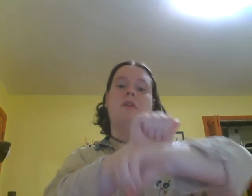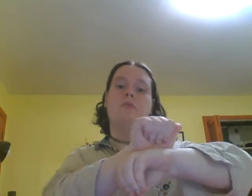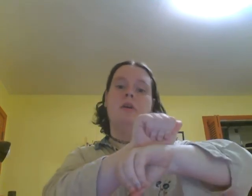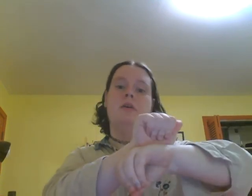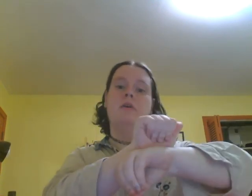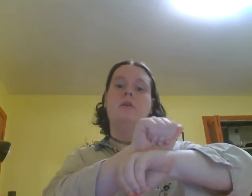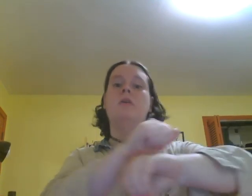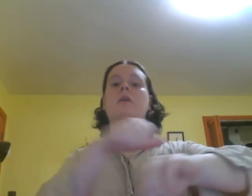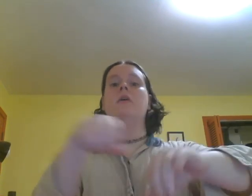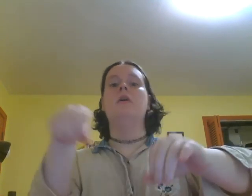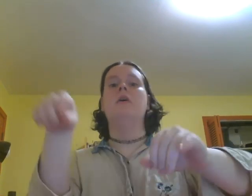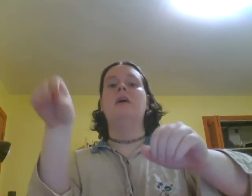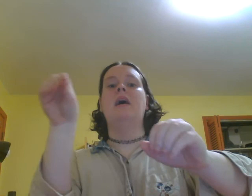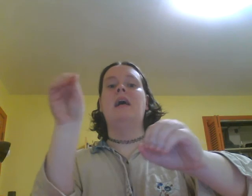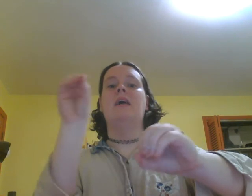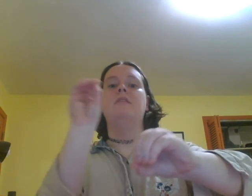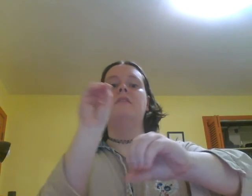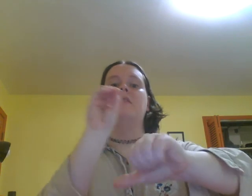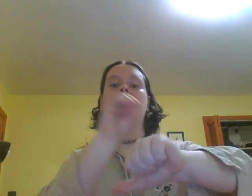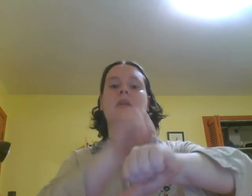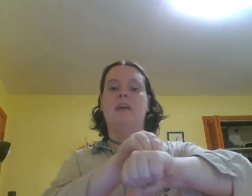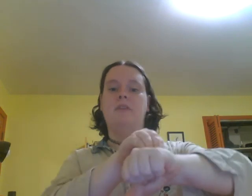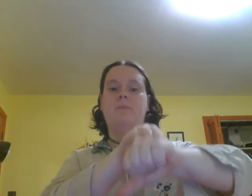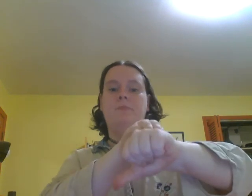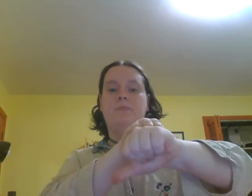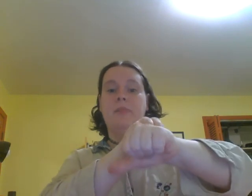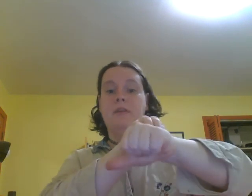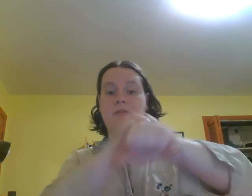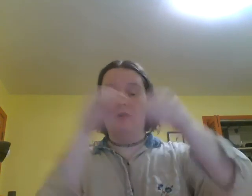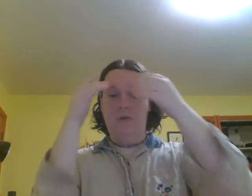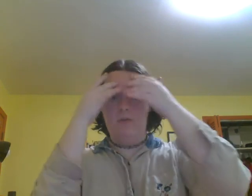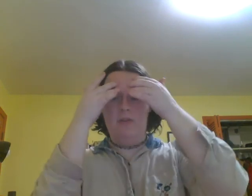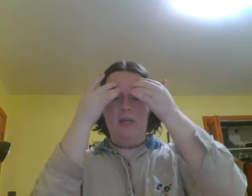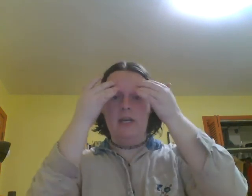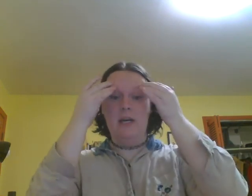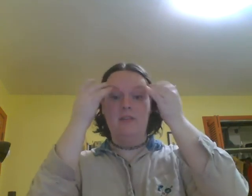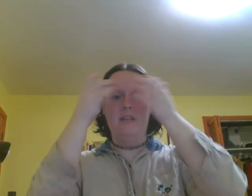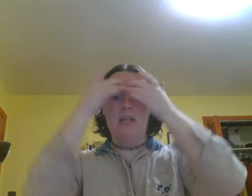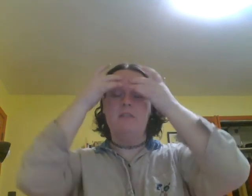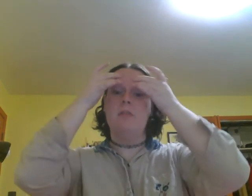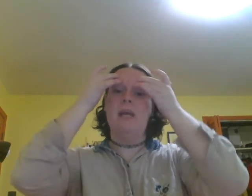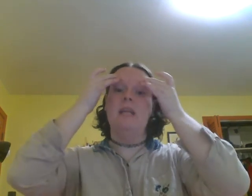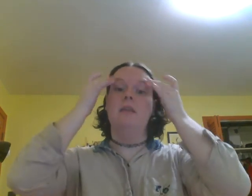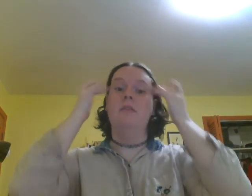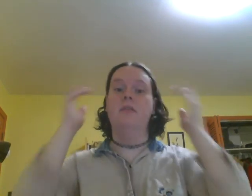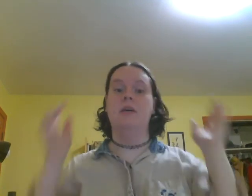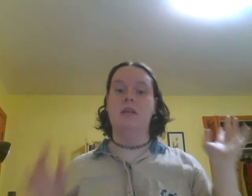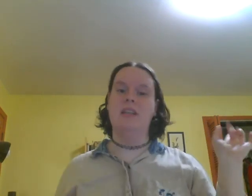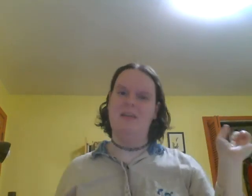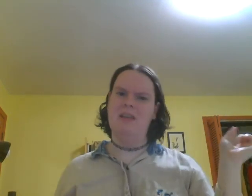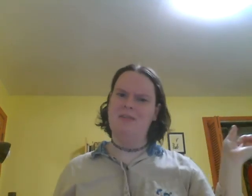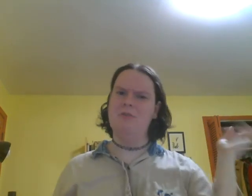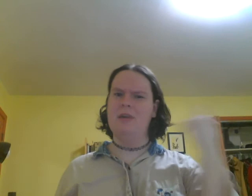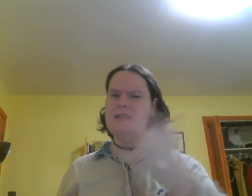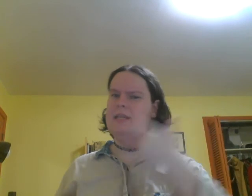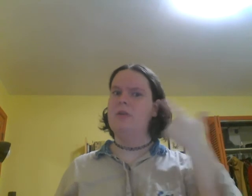1100 and 11. So the teens are the main, the 11 through 19 are the